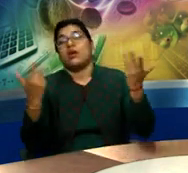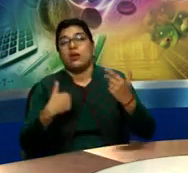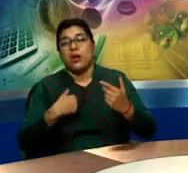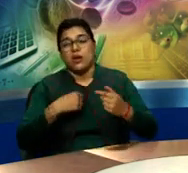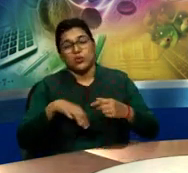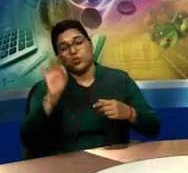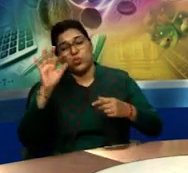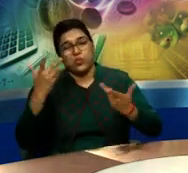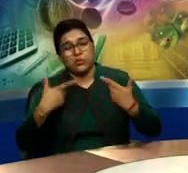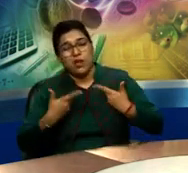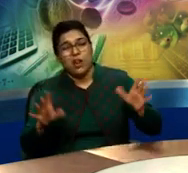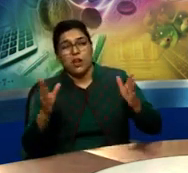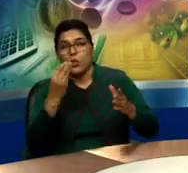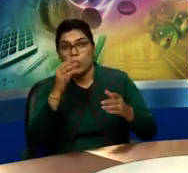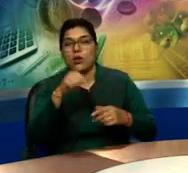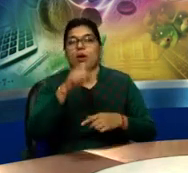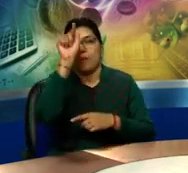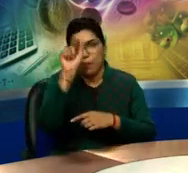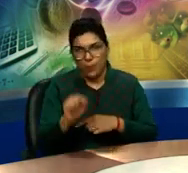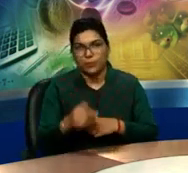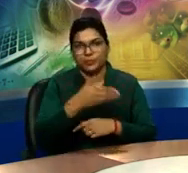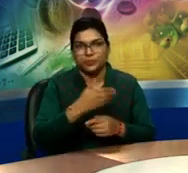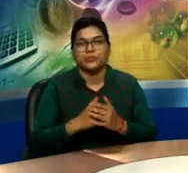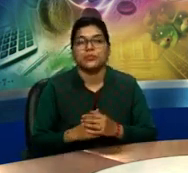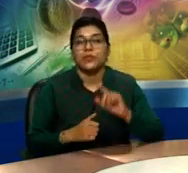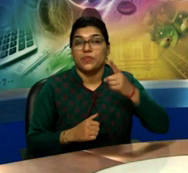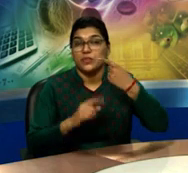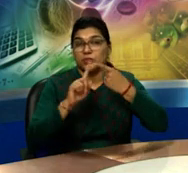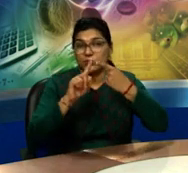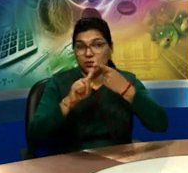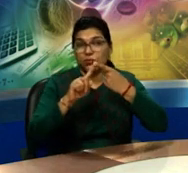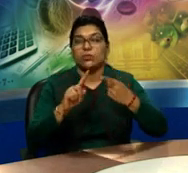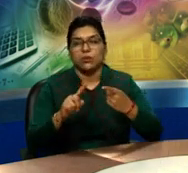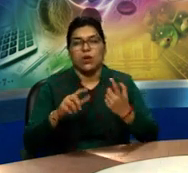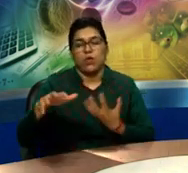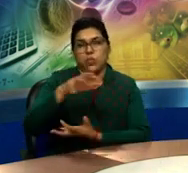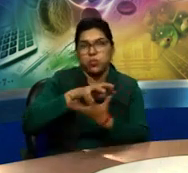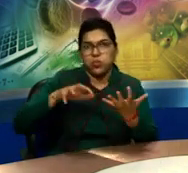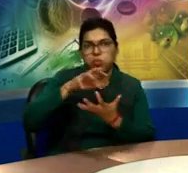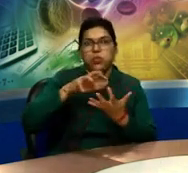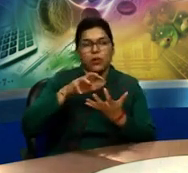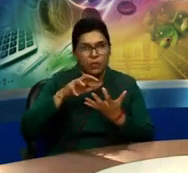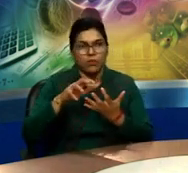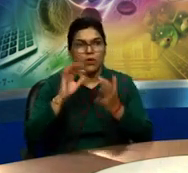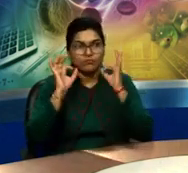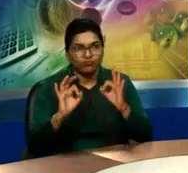explains that if we disregard rules and regulations, then that is also